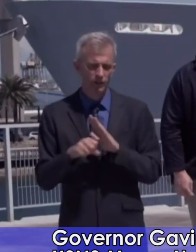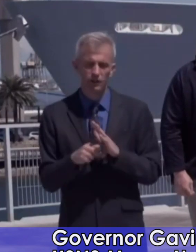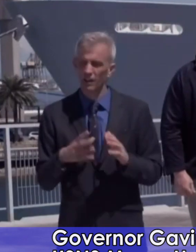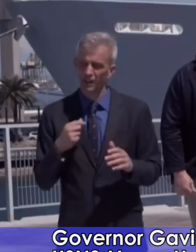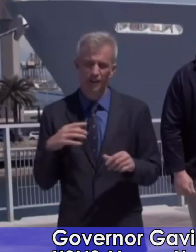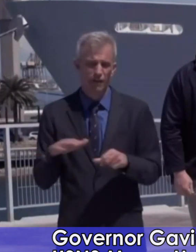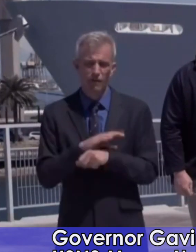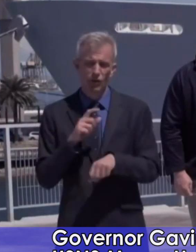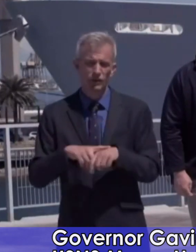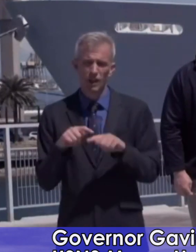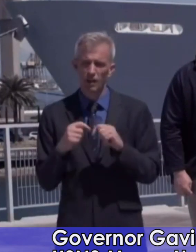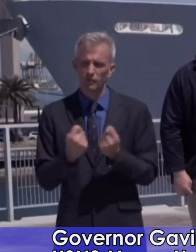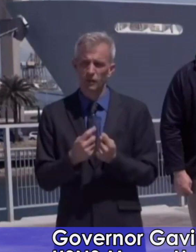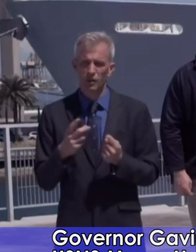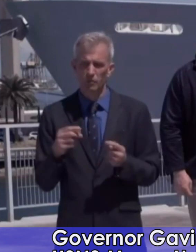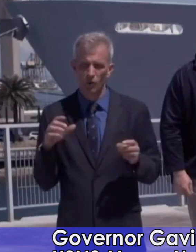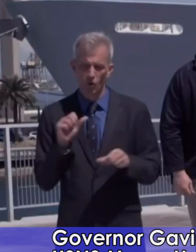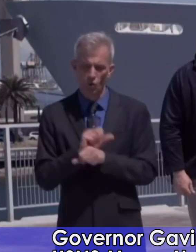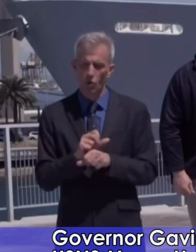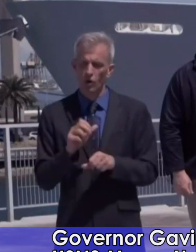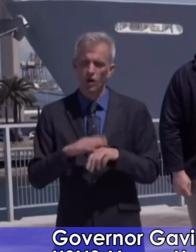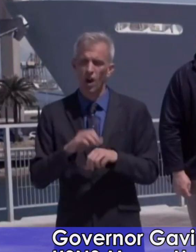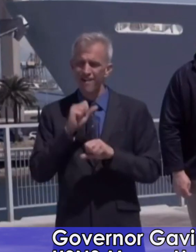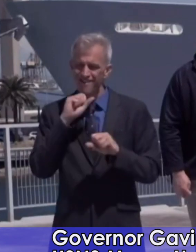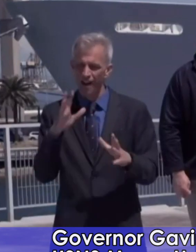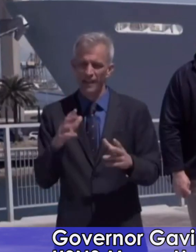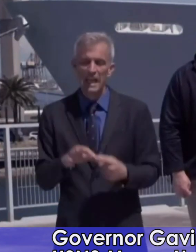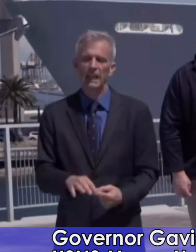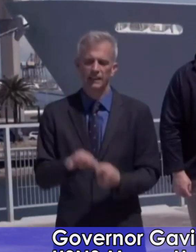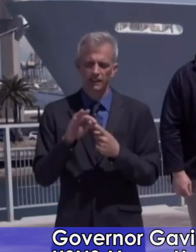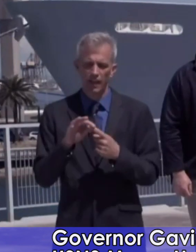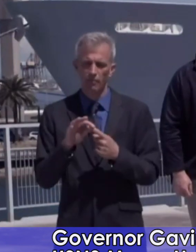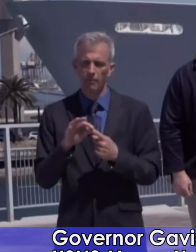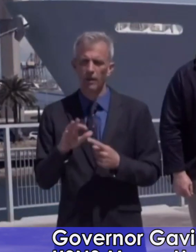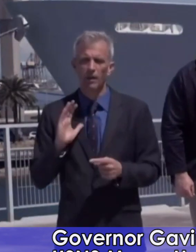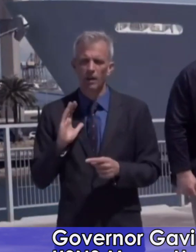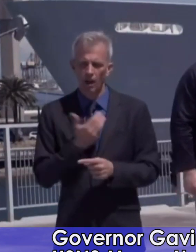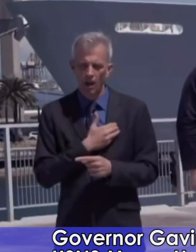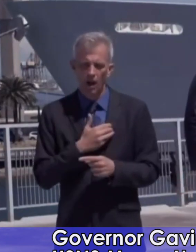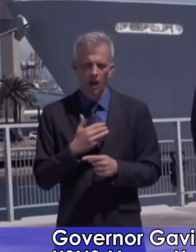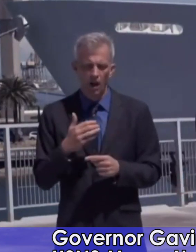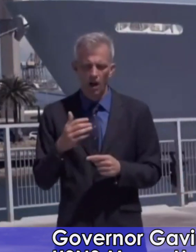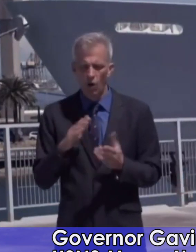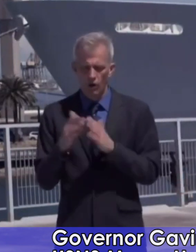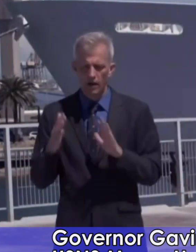nothing else but prioritizing the needs of our homeless citizens as well.